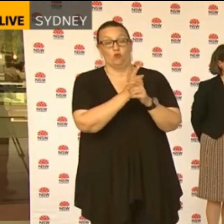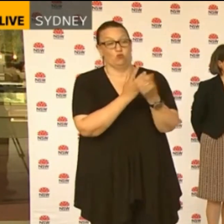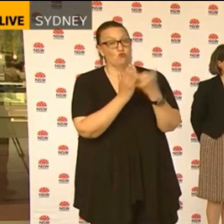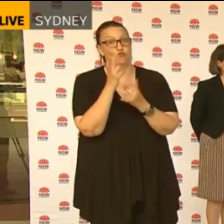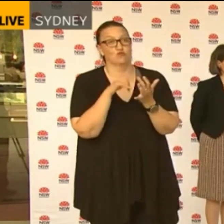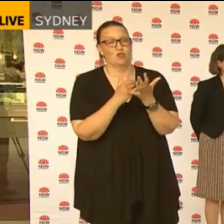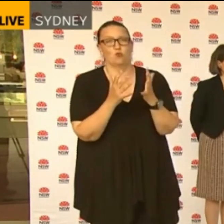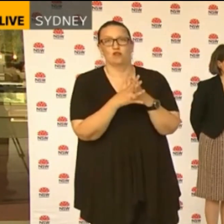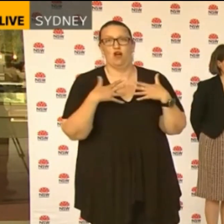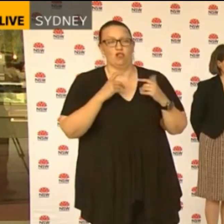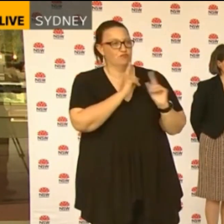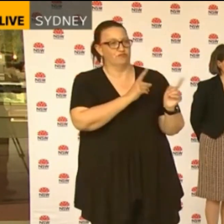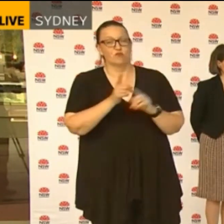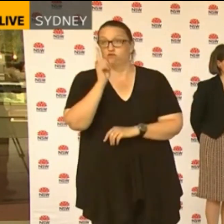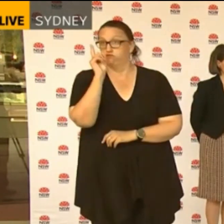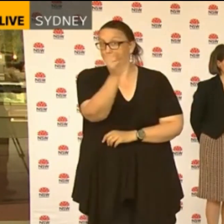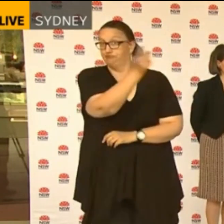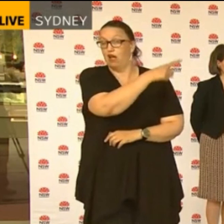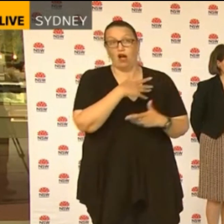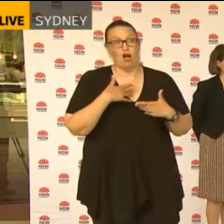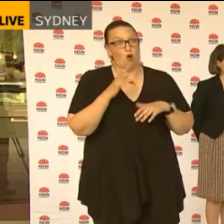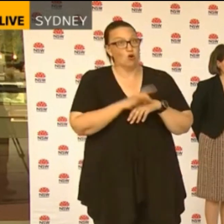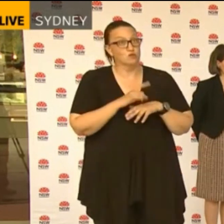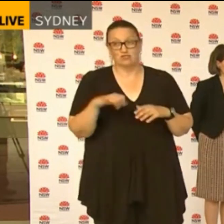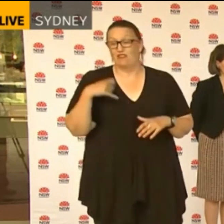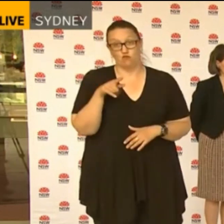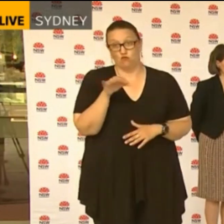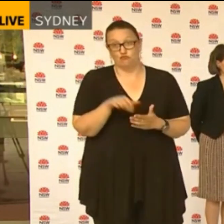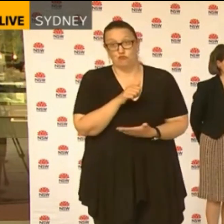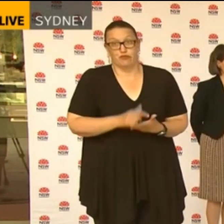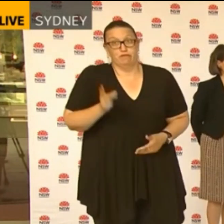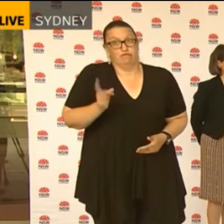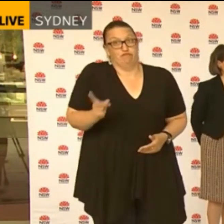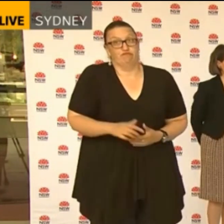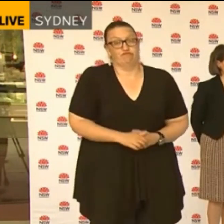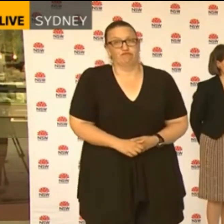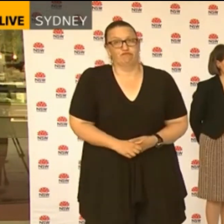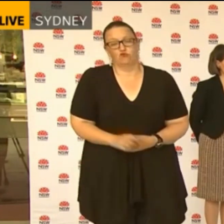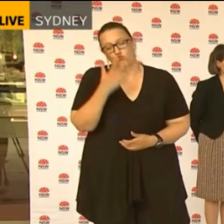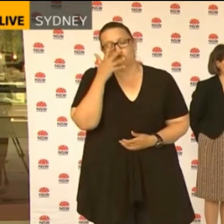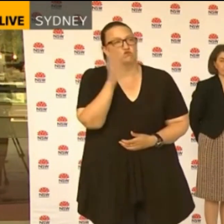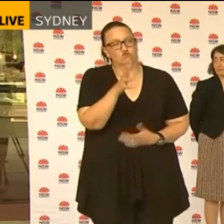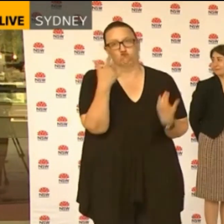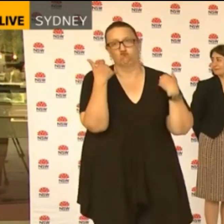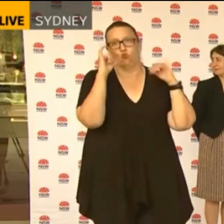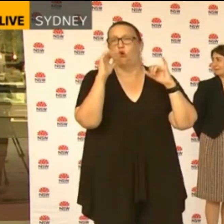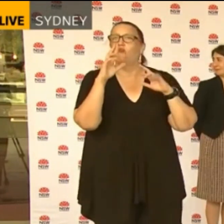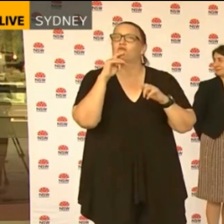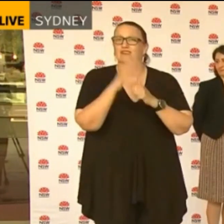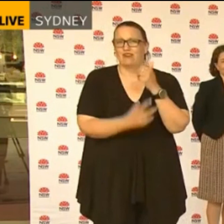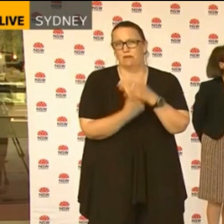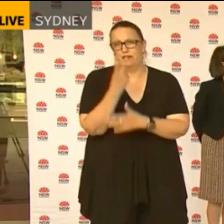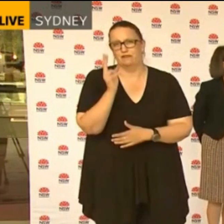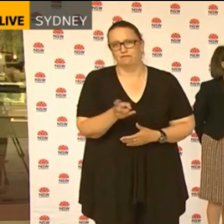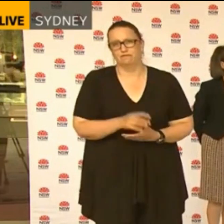New South Wales Health and messages to the Tweed Hospital staff that that wasn't an appropriate way to deal with that lady, and hopefully that won't happen